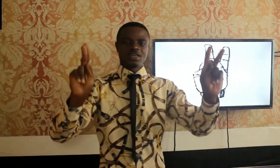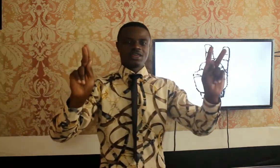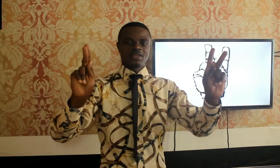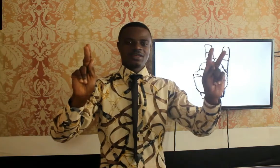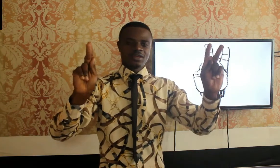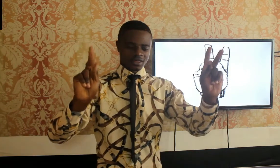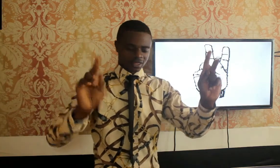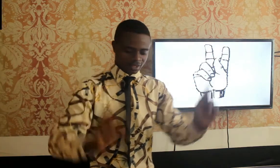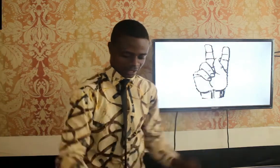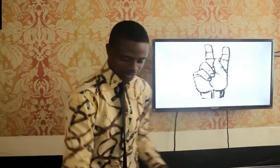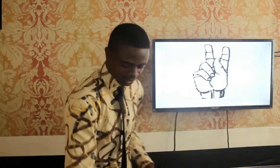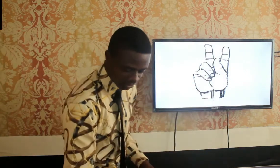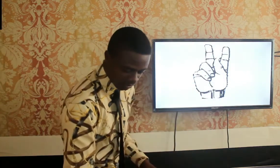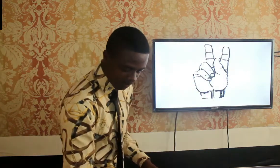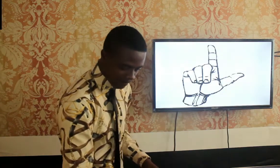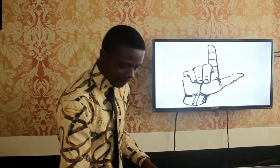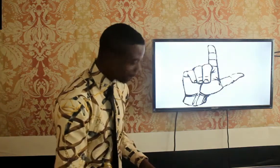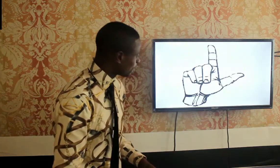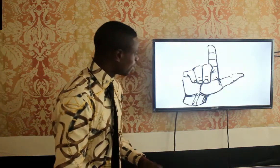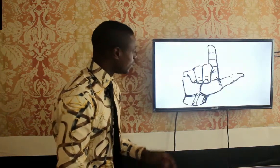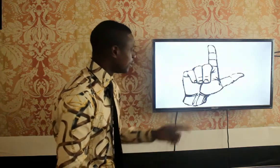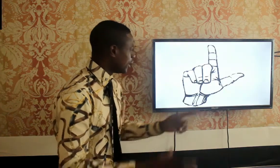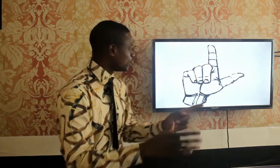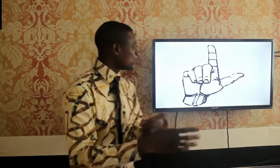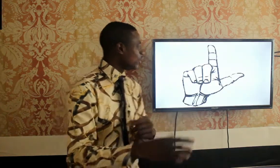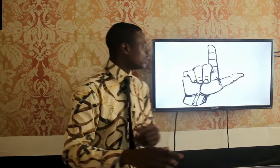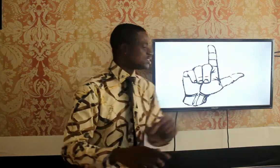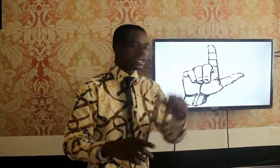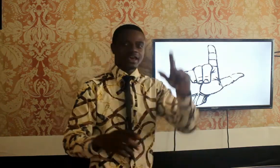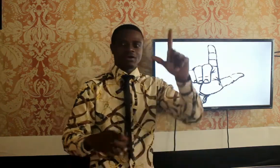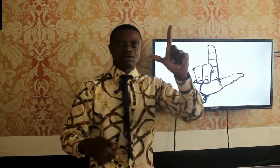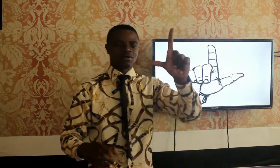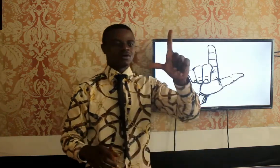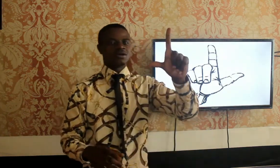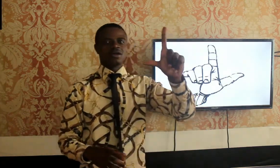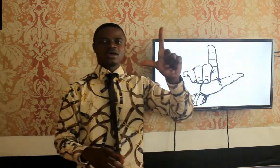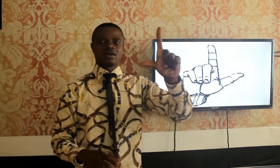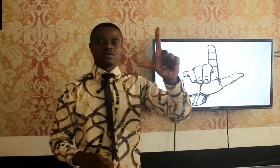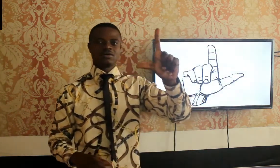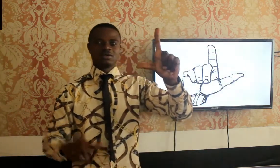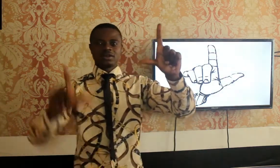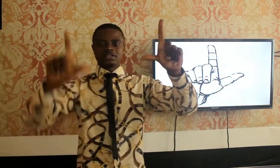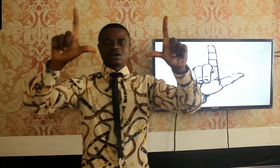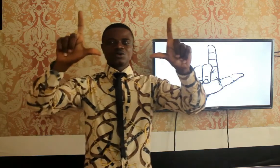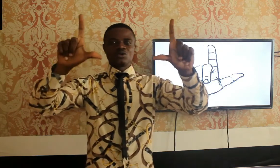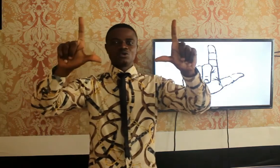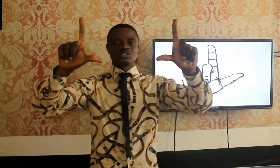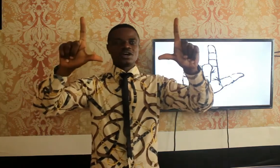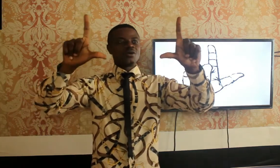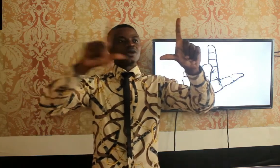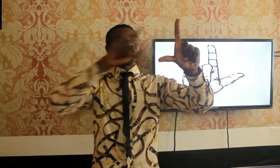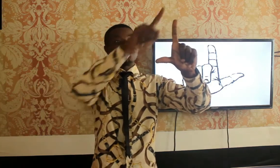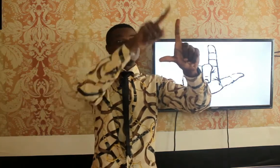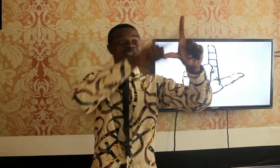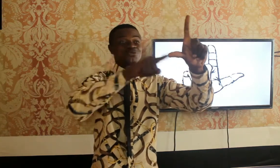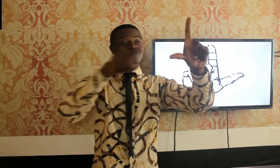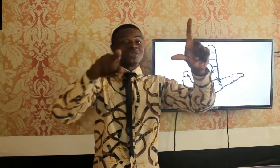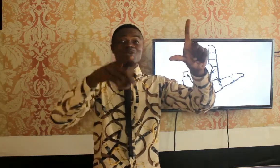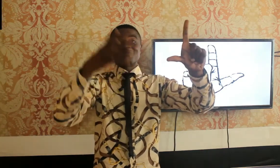K. K. That is it. The next one is L. L. This is how it goes. As you can see from the